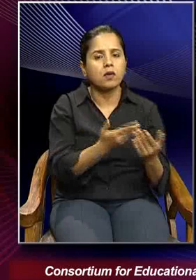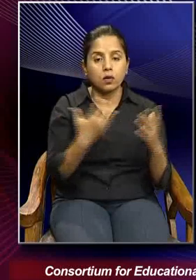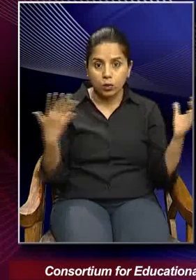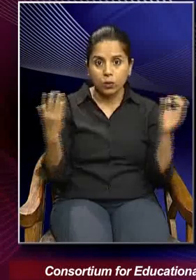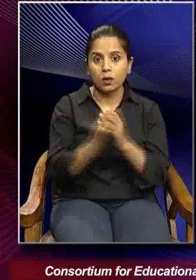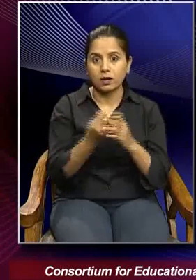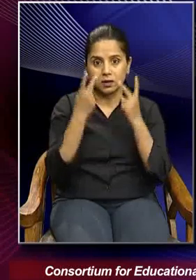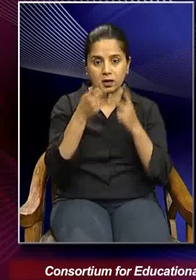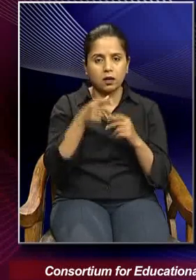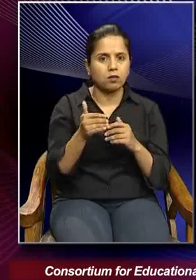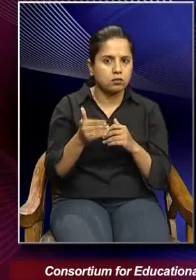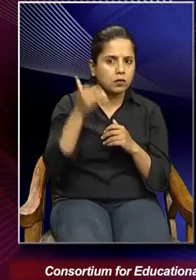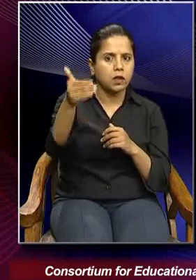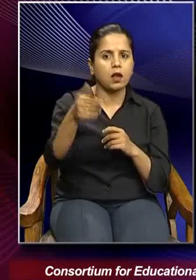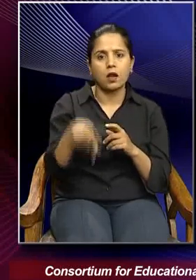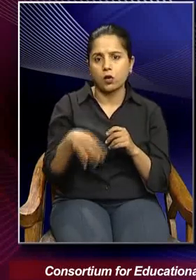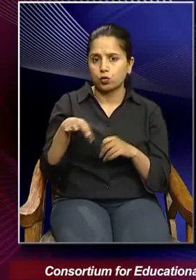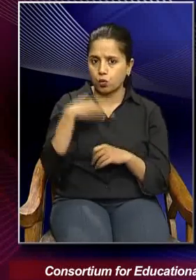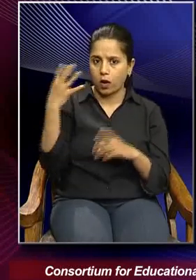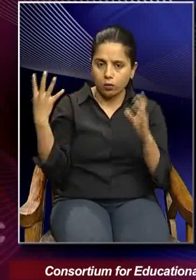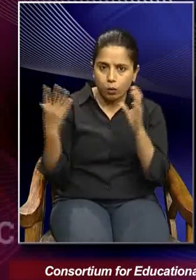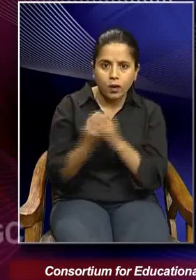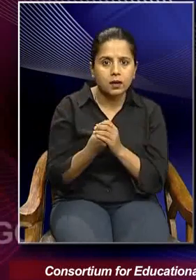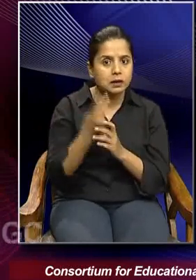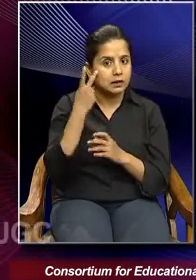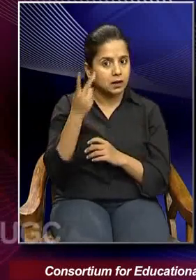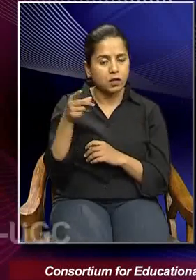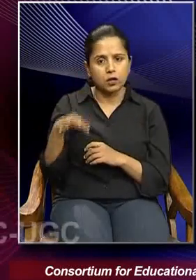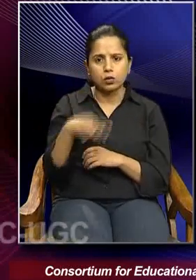together, along with Purush, who is a